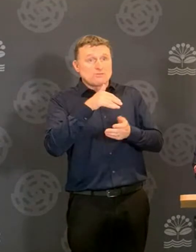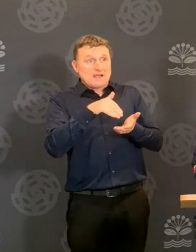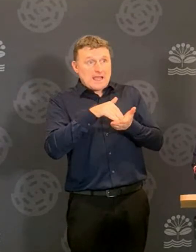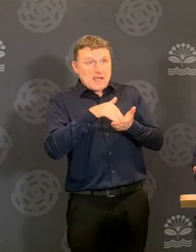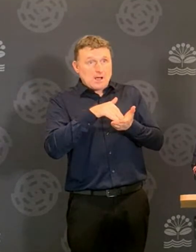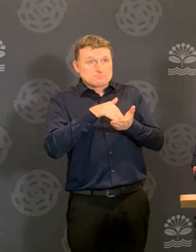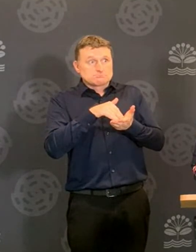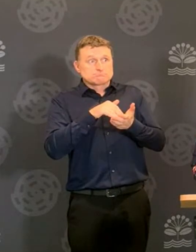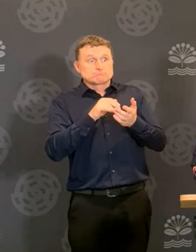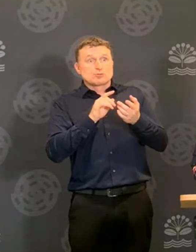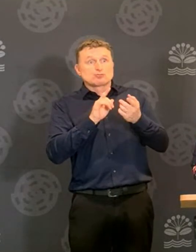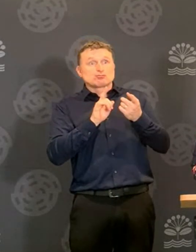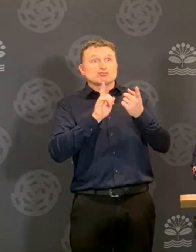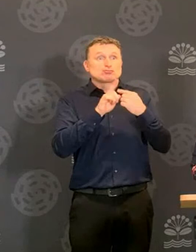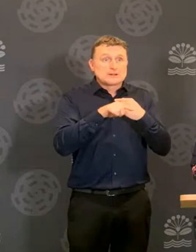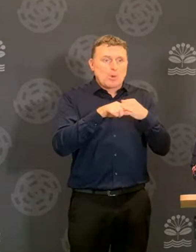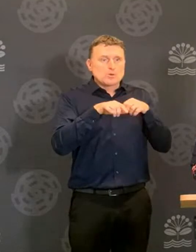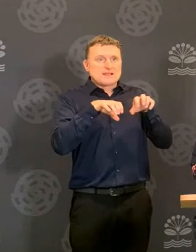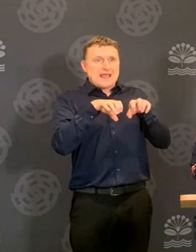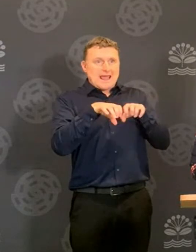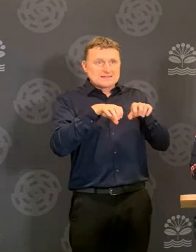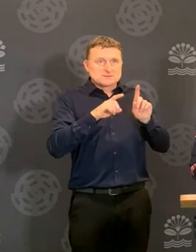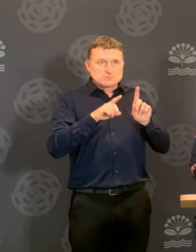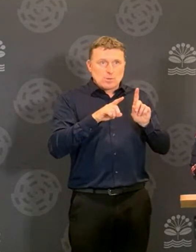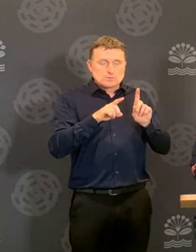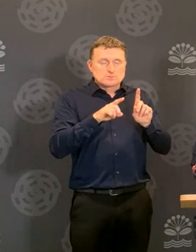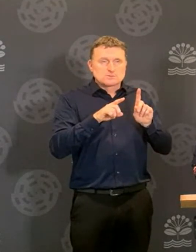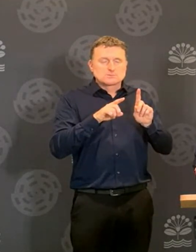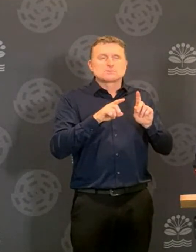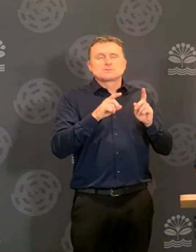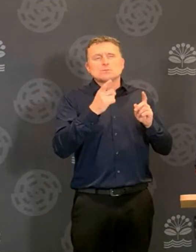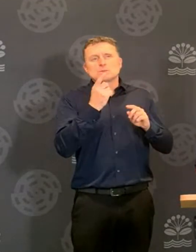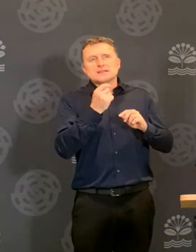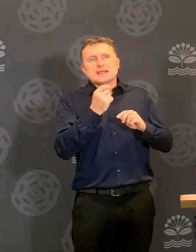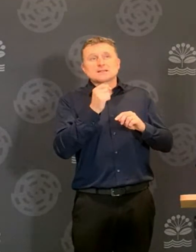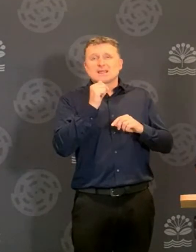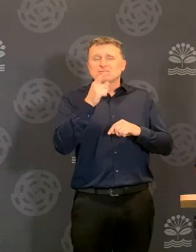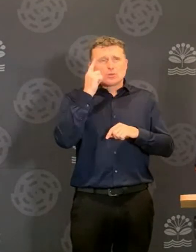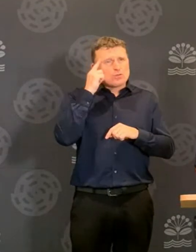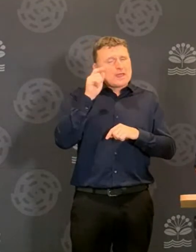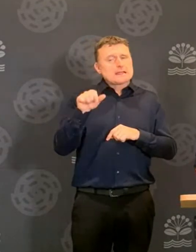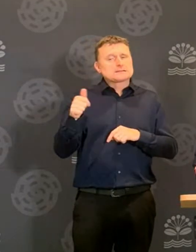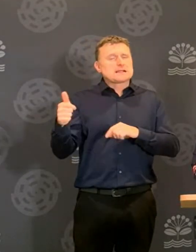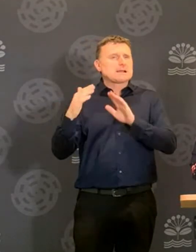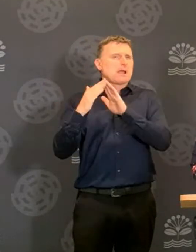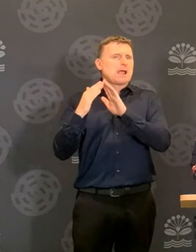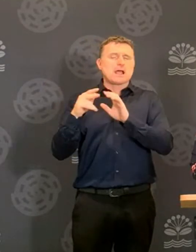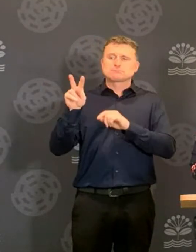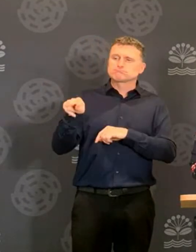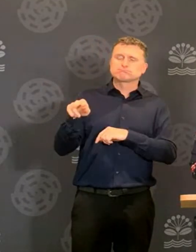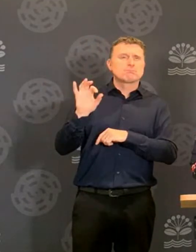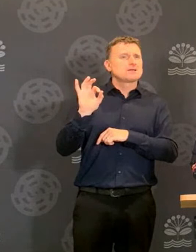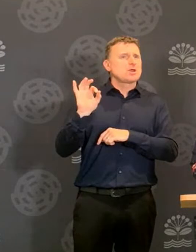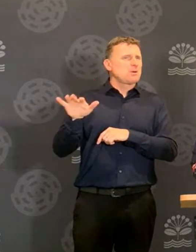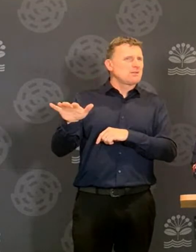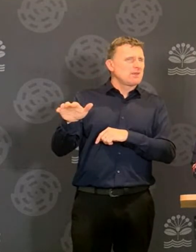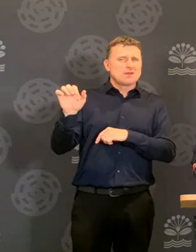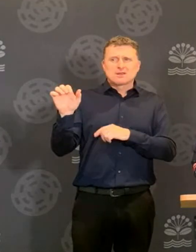of response is keeping an eye on your neighbours, looking out for people that you know are vulnerable. If you haven't seen someone for a while, checking in on